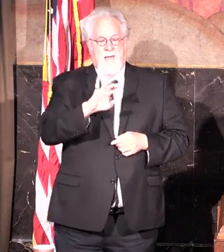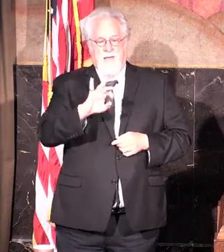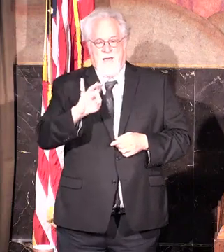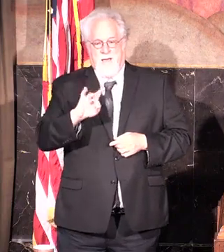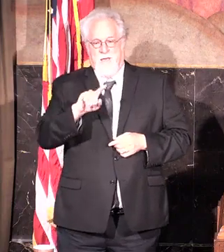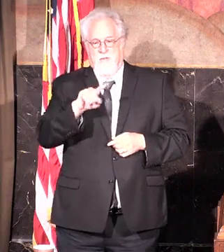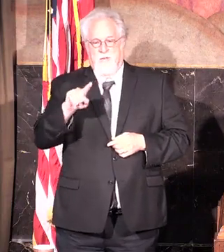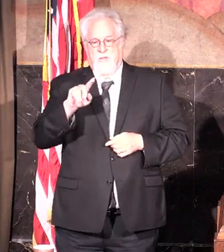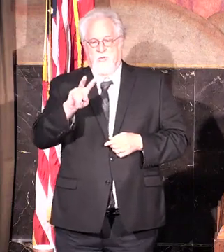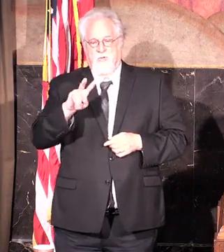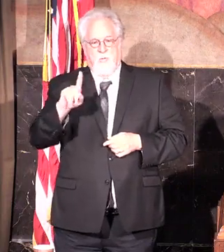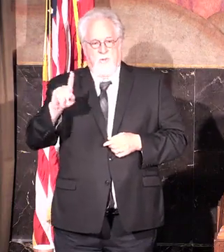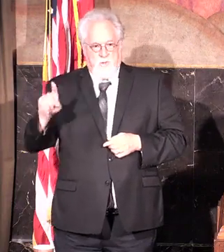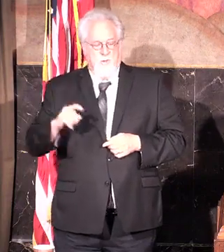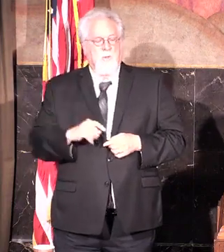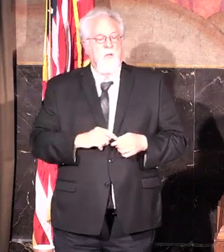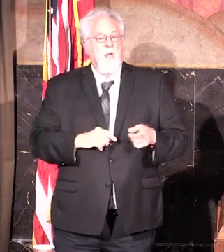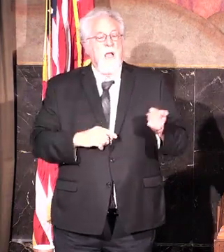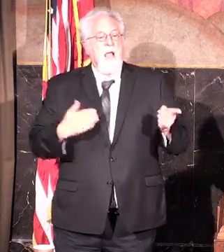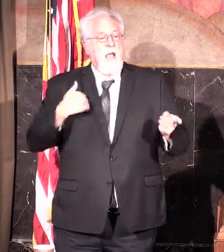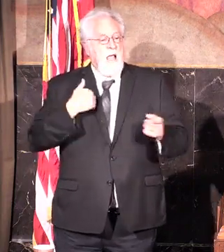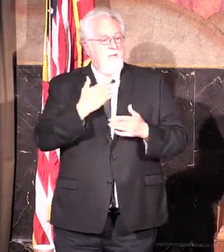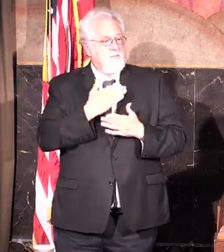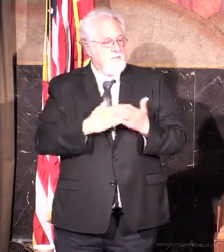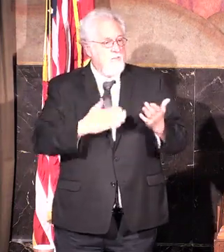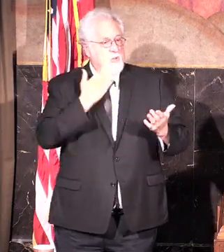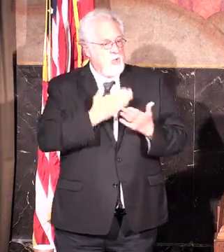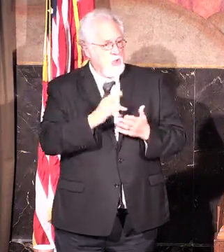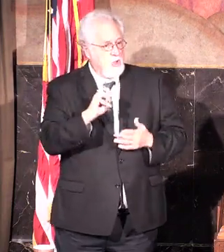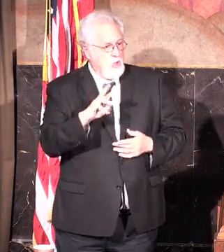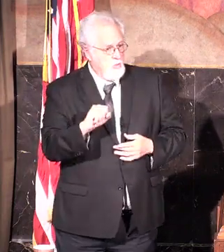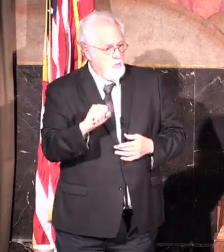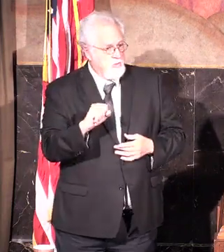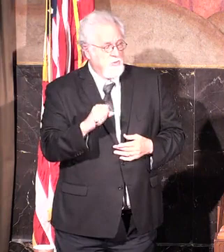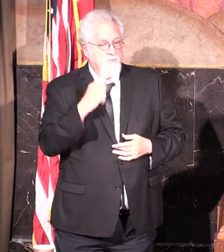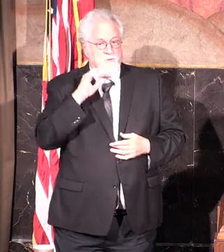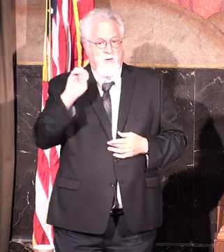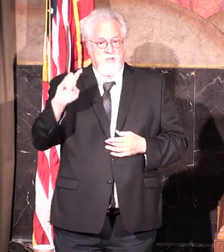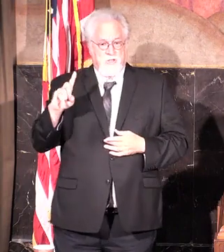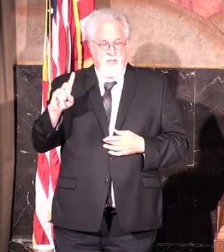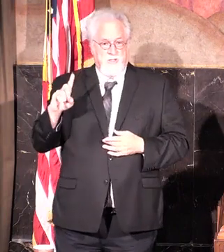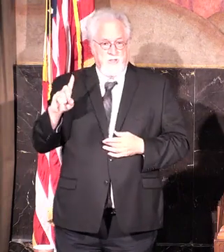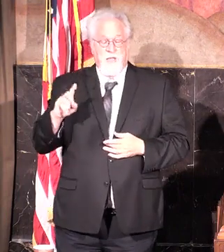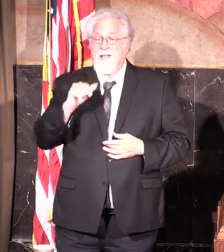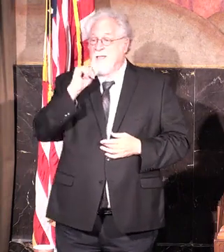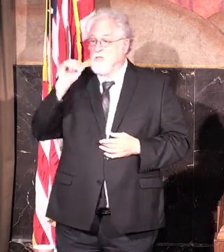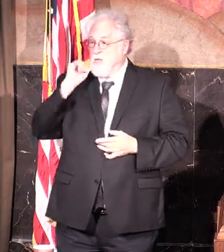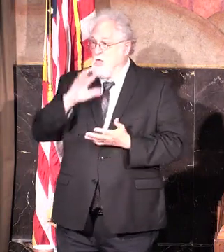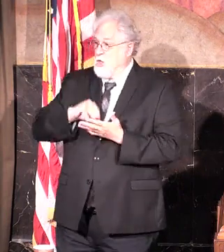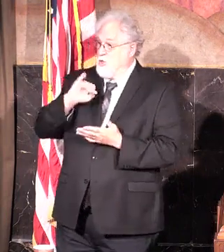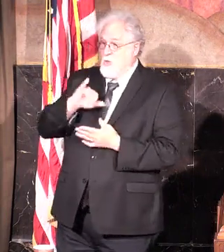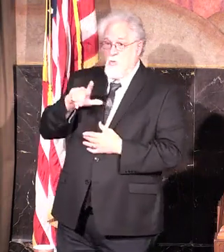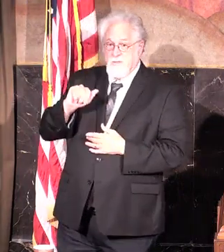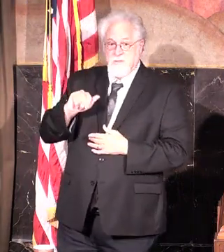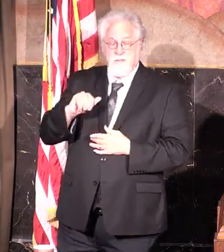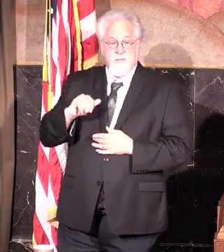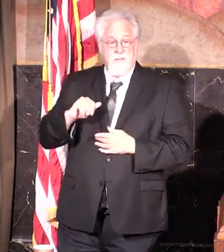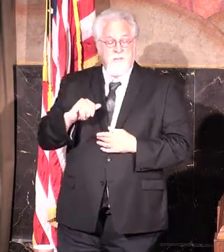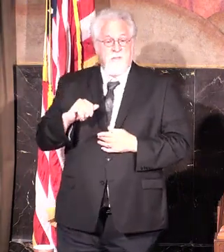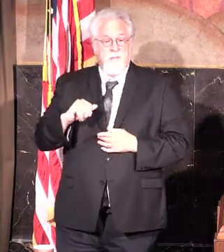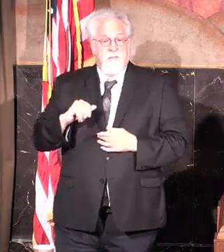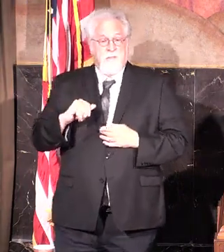898-211. We do have some good news to report today in the education arena. Yesterday we learned that Louisiana was one of 11